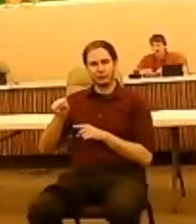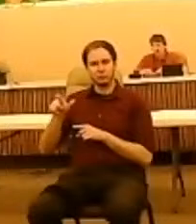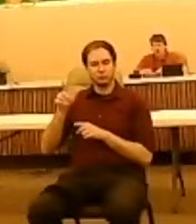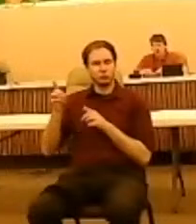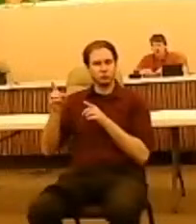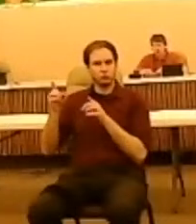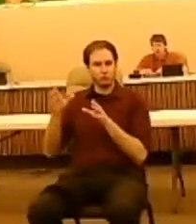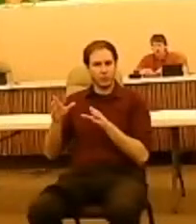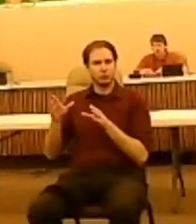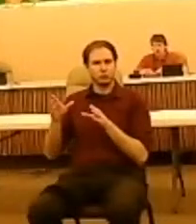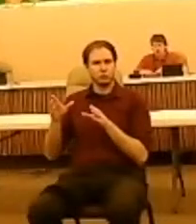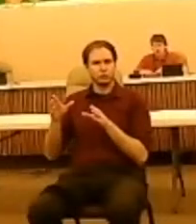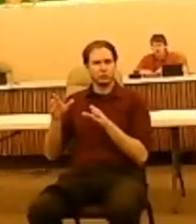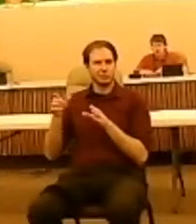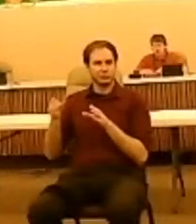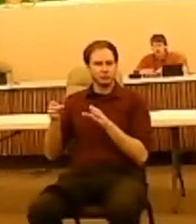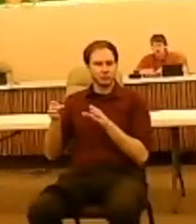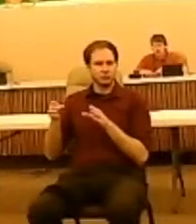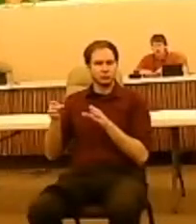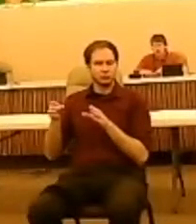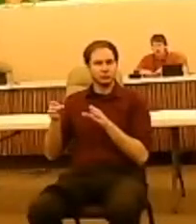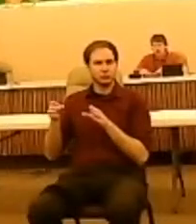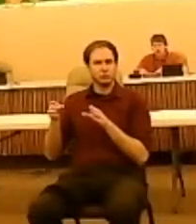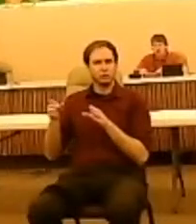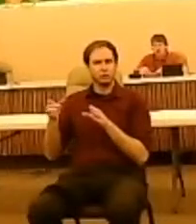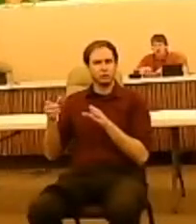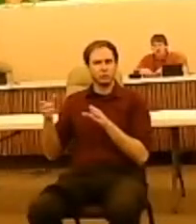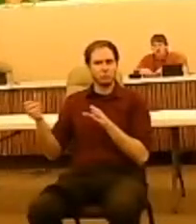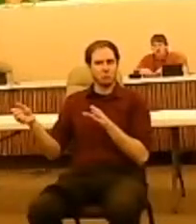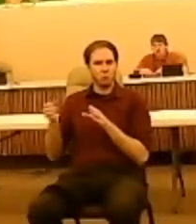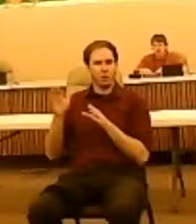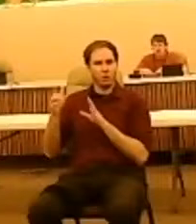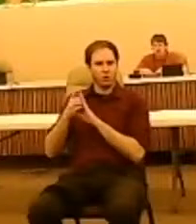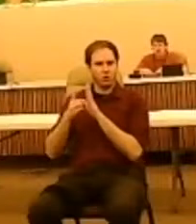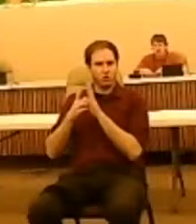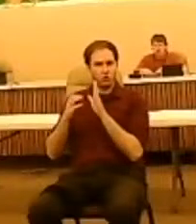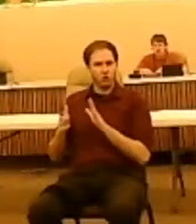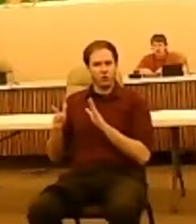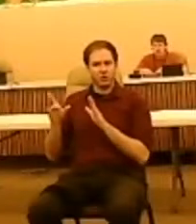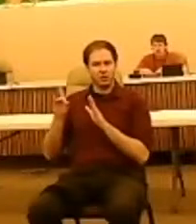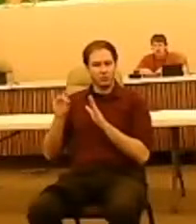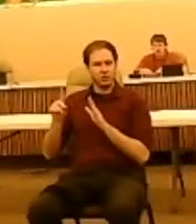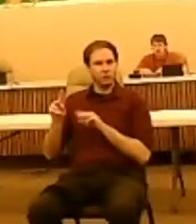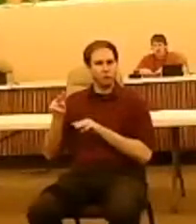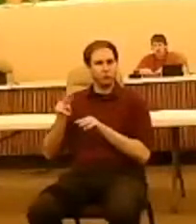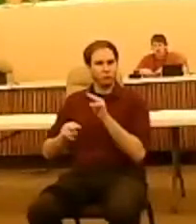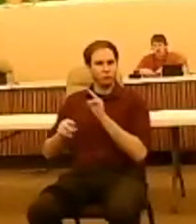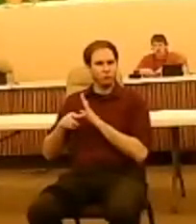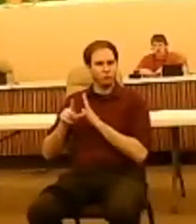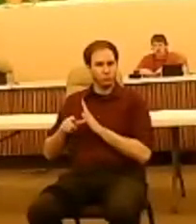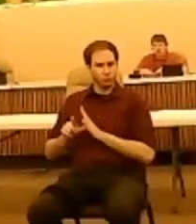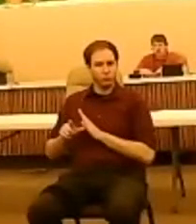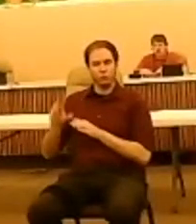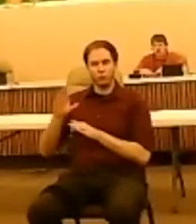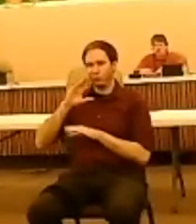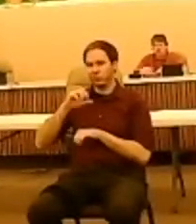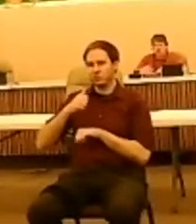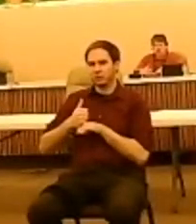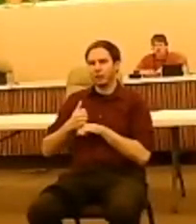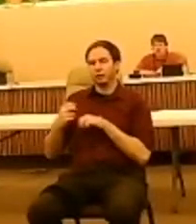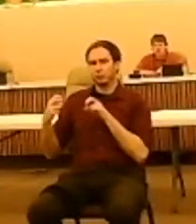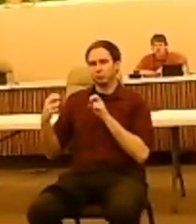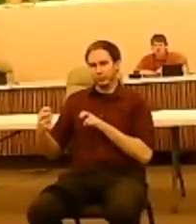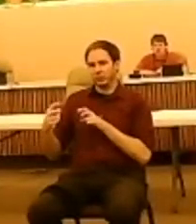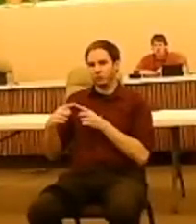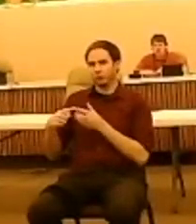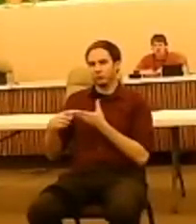director. She brought the attorney in, they're reviewing it. And we're going to set up a meeting to have